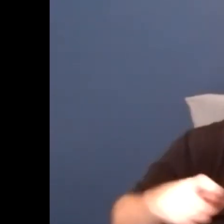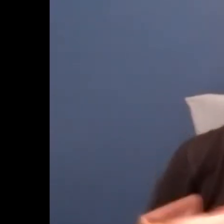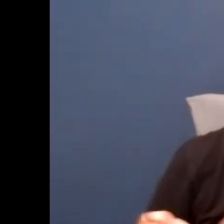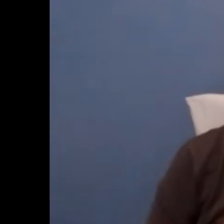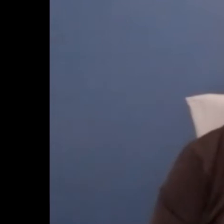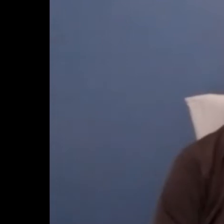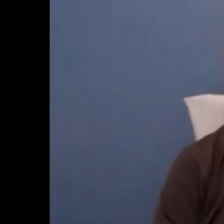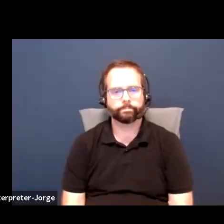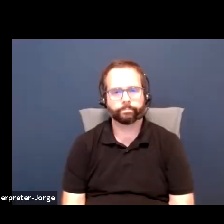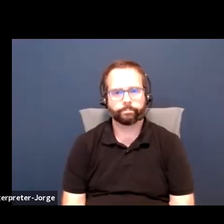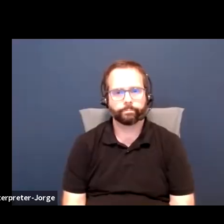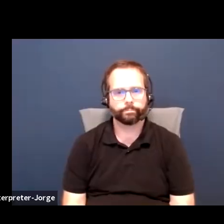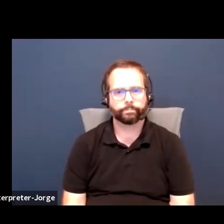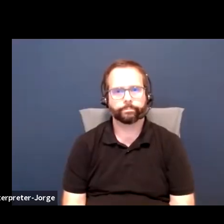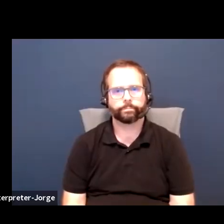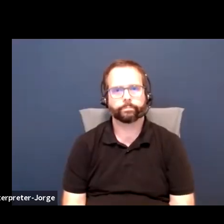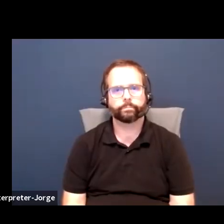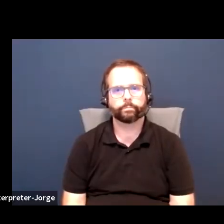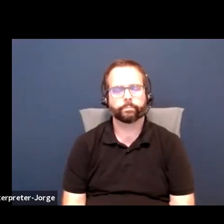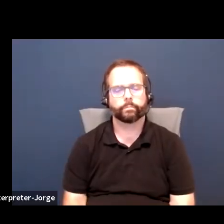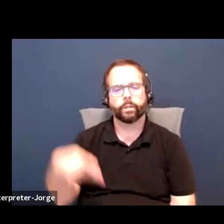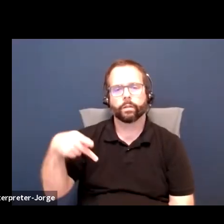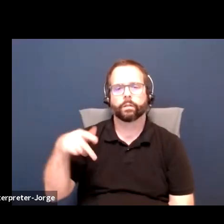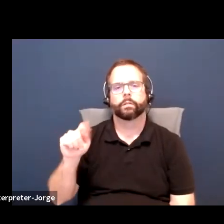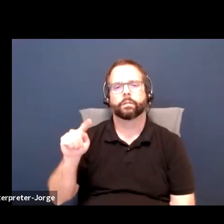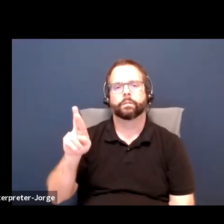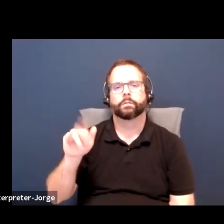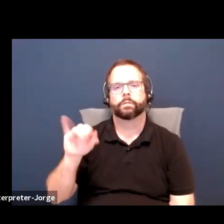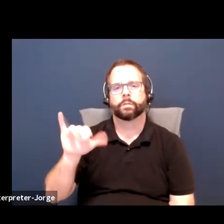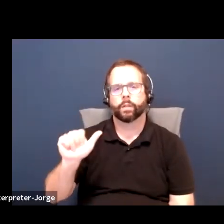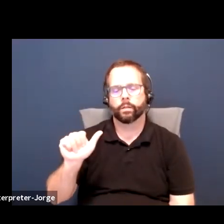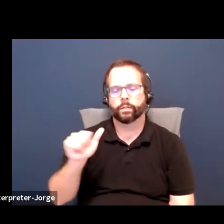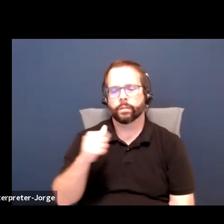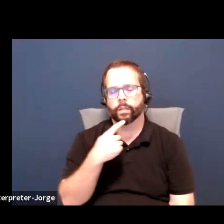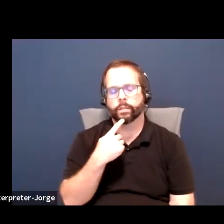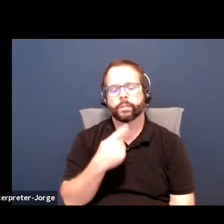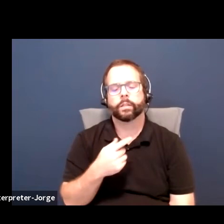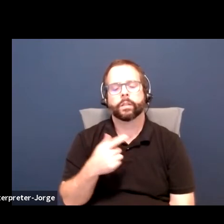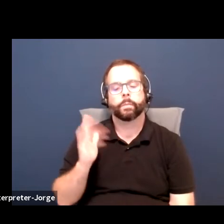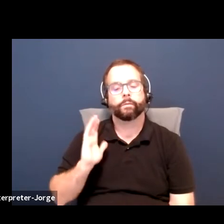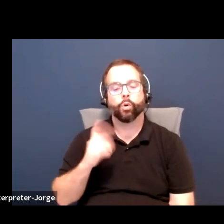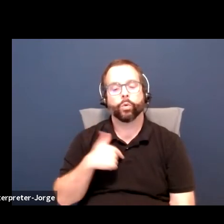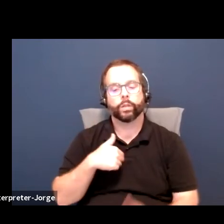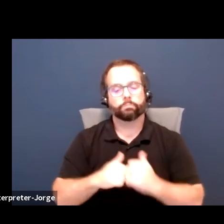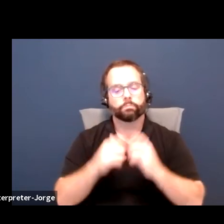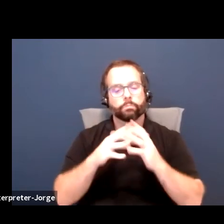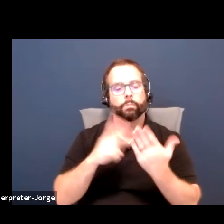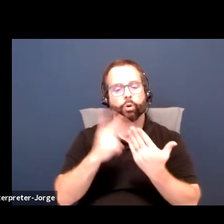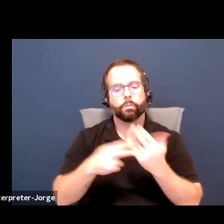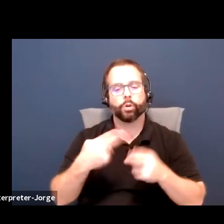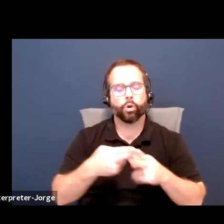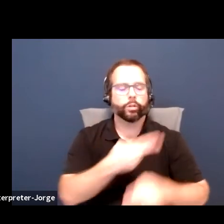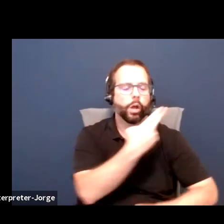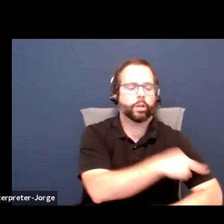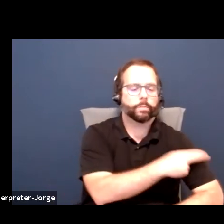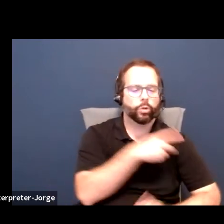Let's see. When we were doing hospital to home, we had a spreadsheet, or not, it was